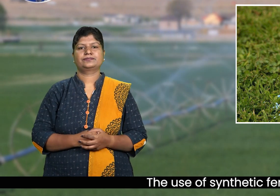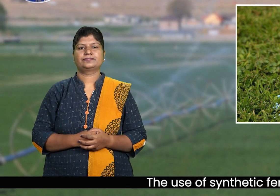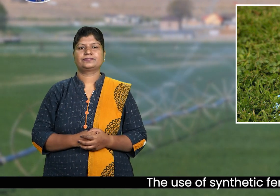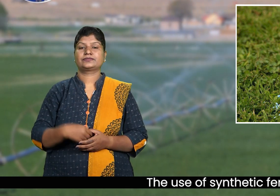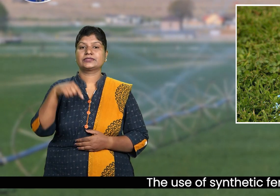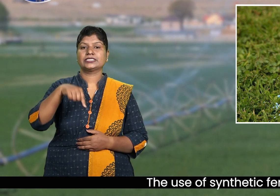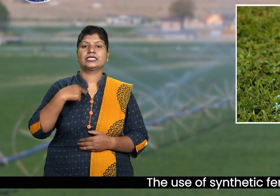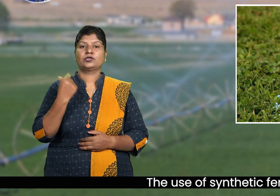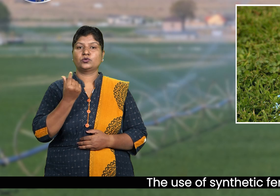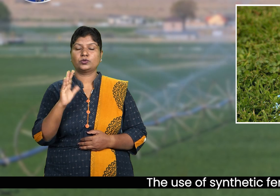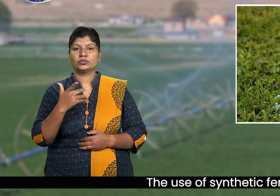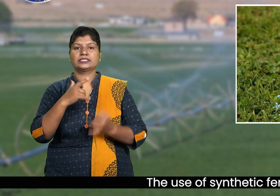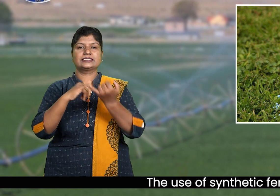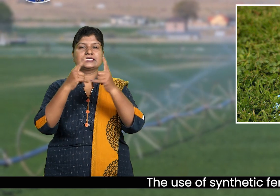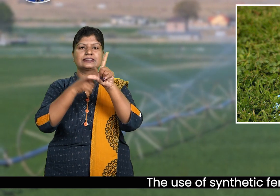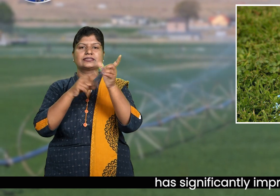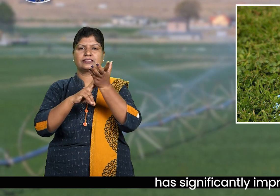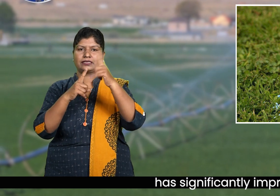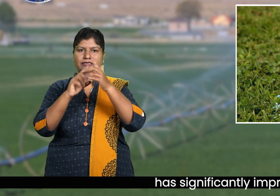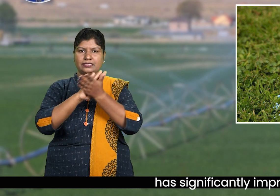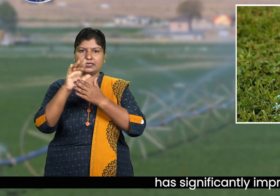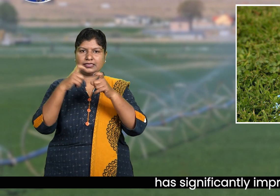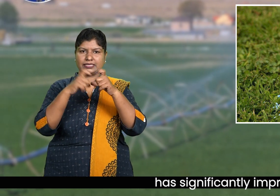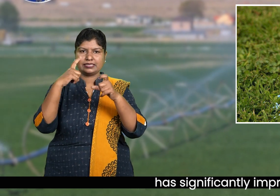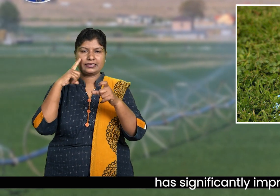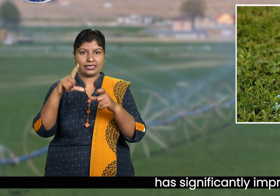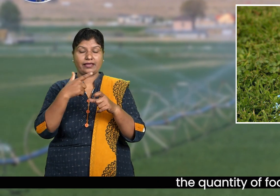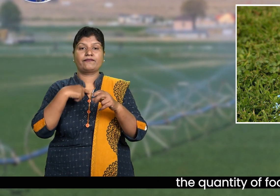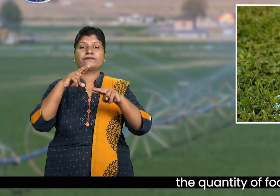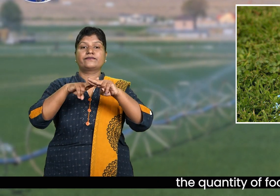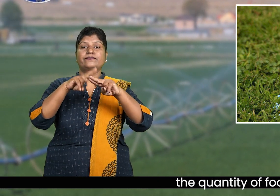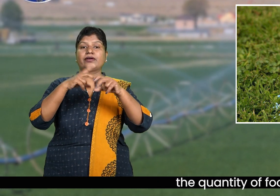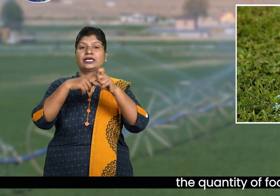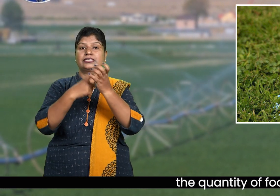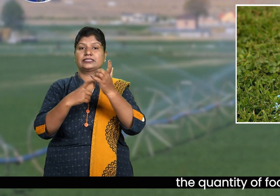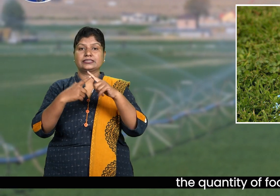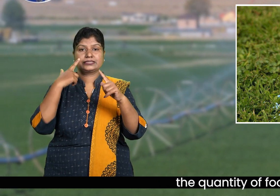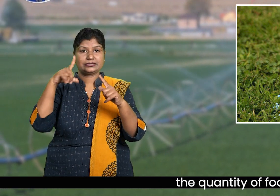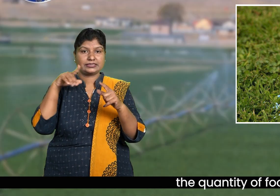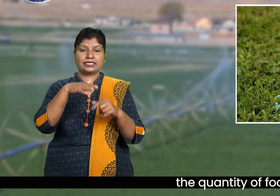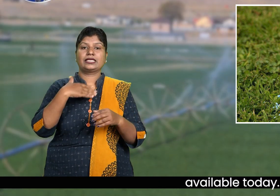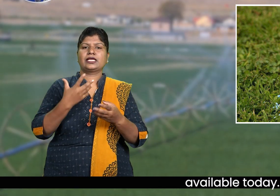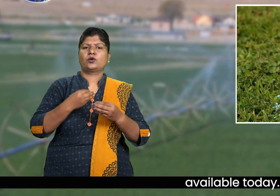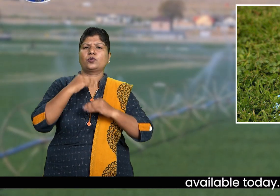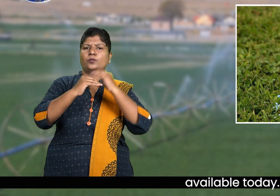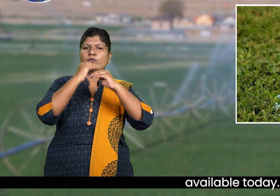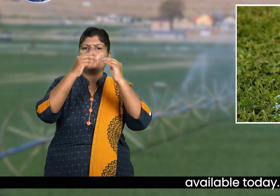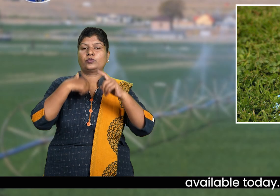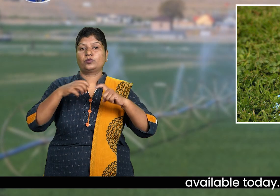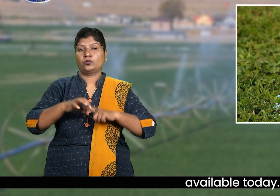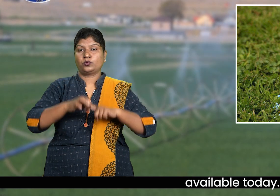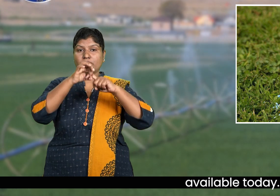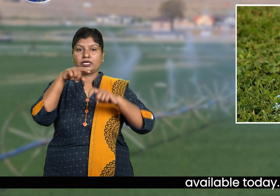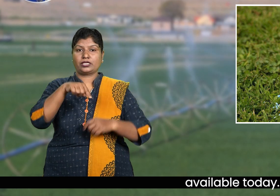The use of synthetic fertilizers has significantly improved the quantity of food available